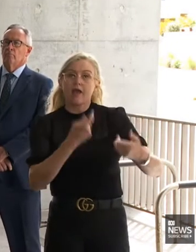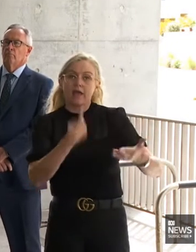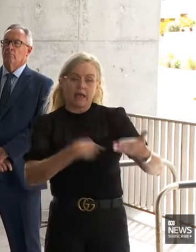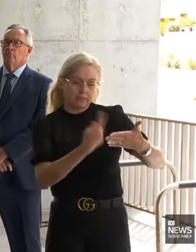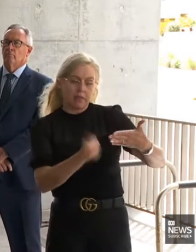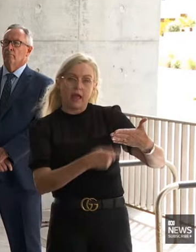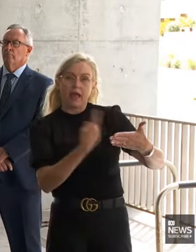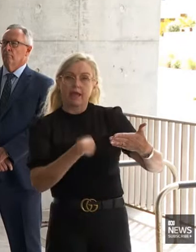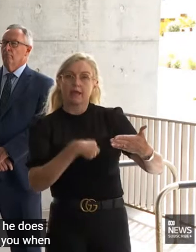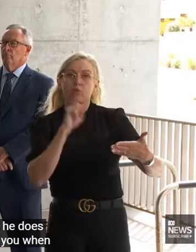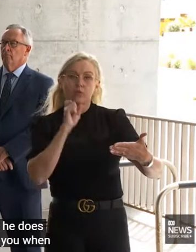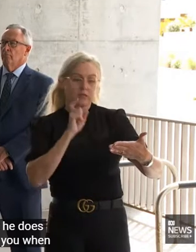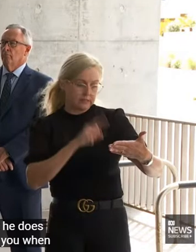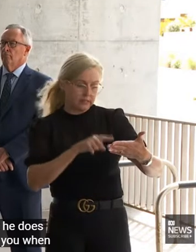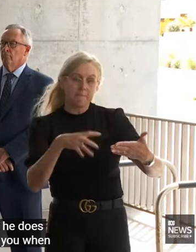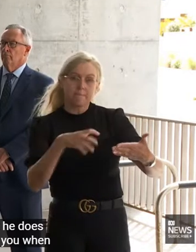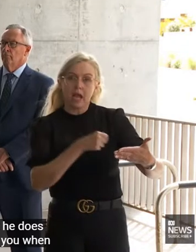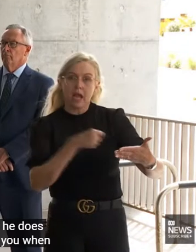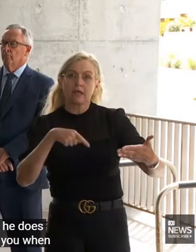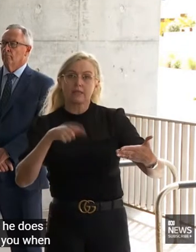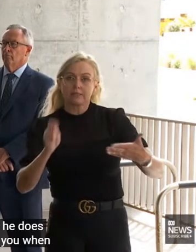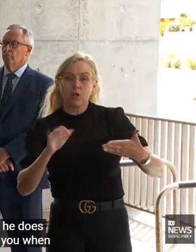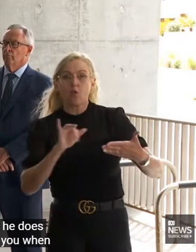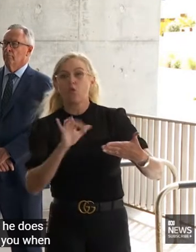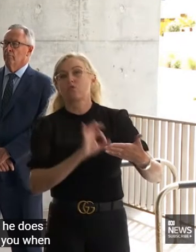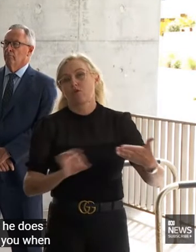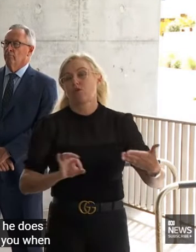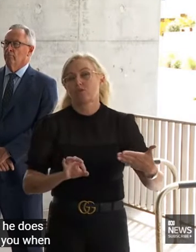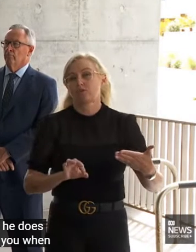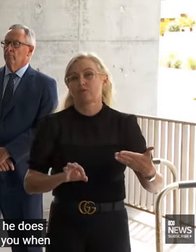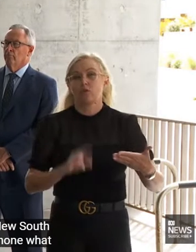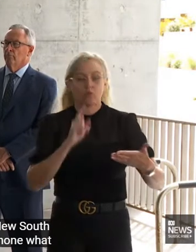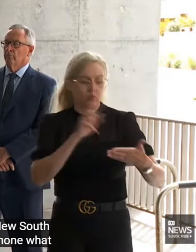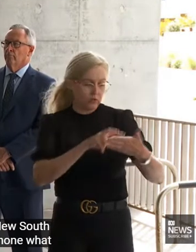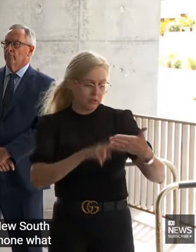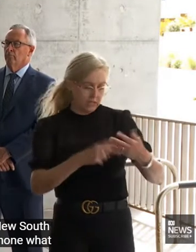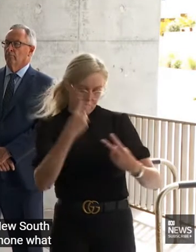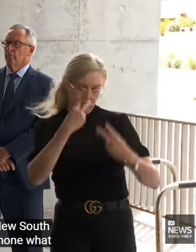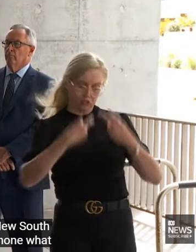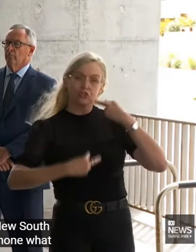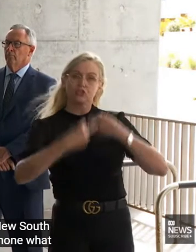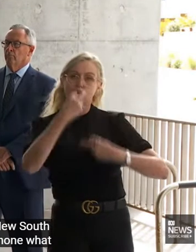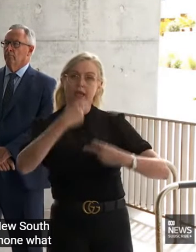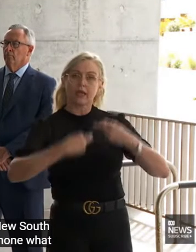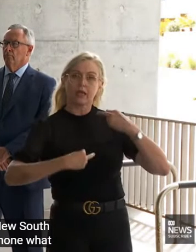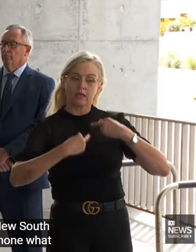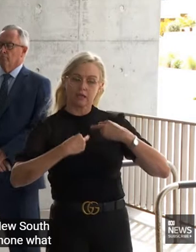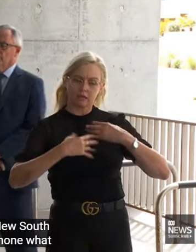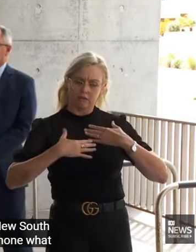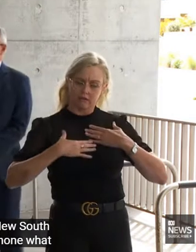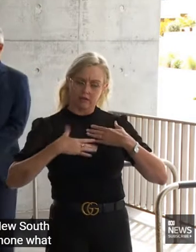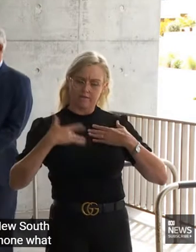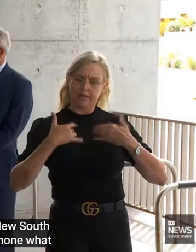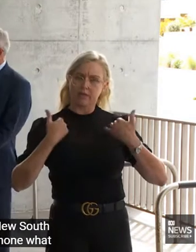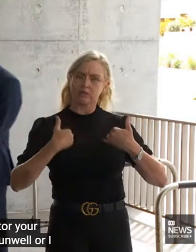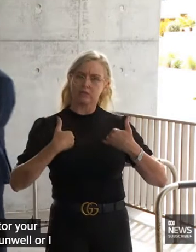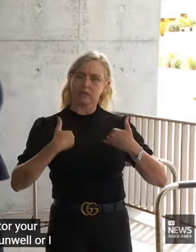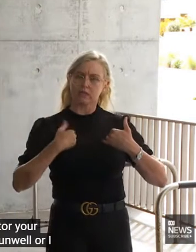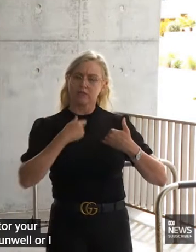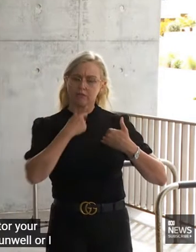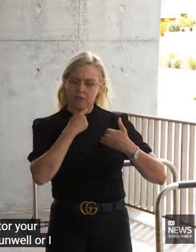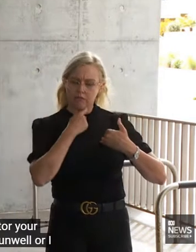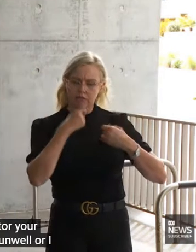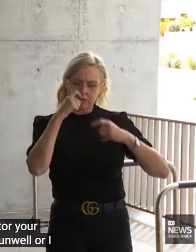Wales alert on your phone, what it does say is monitor your symptoms. If you feel unwell or